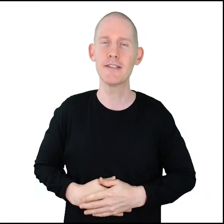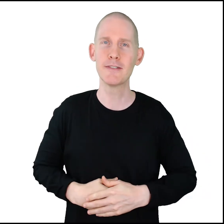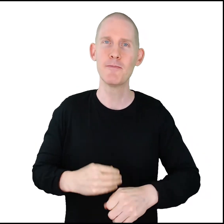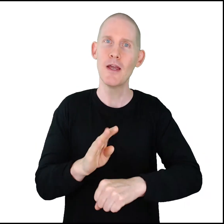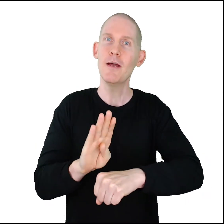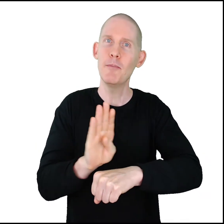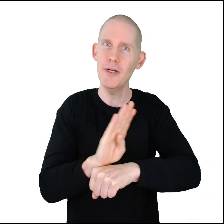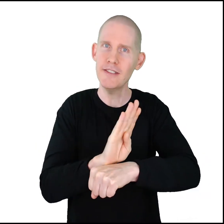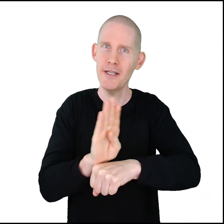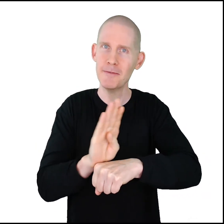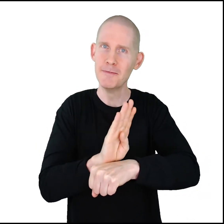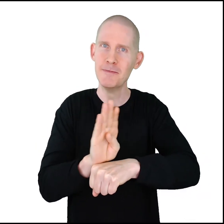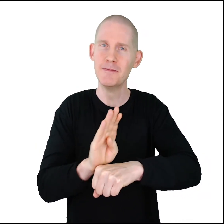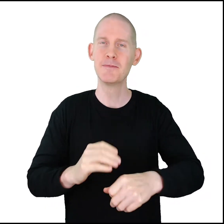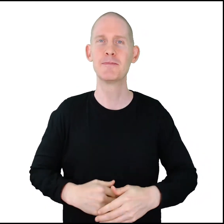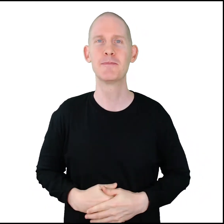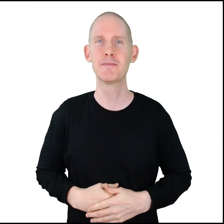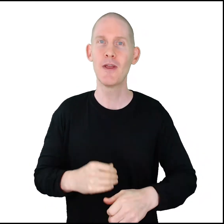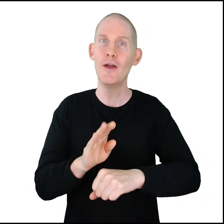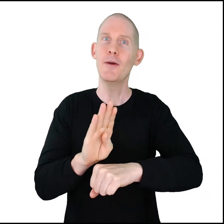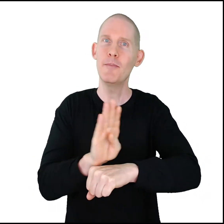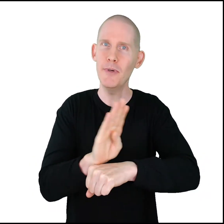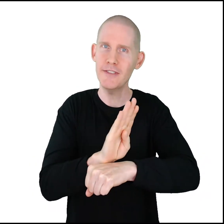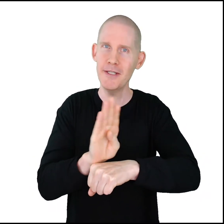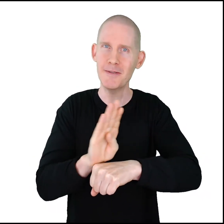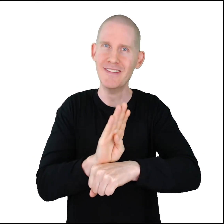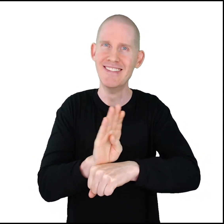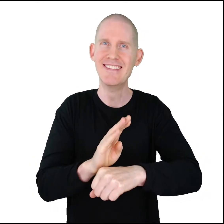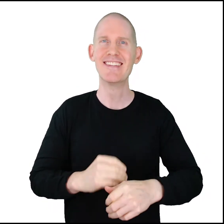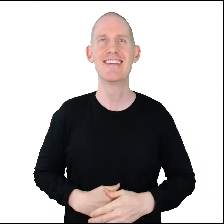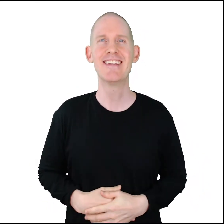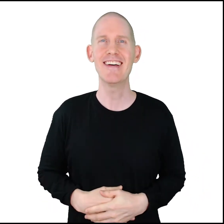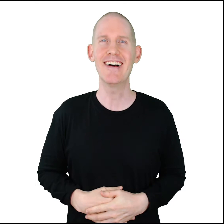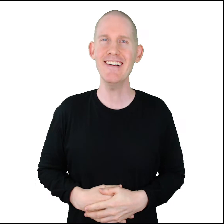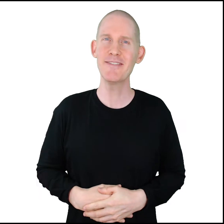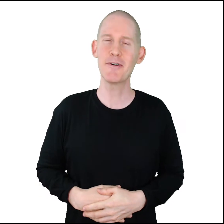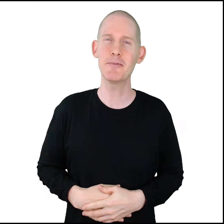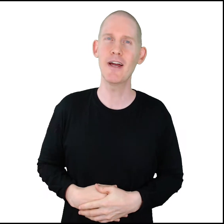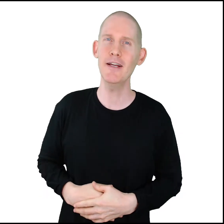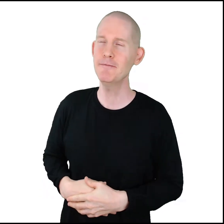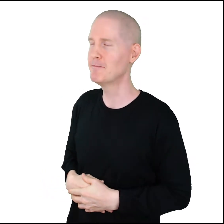fist. Busy. Busy. From the side.